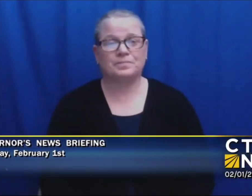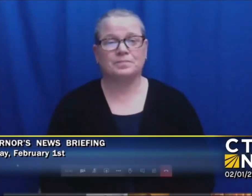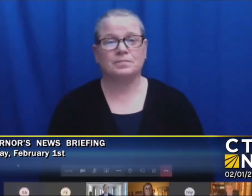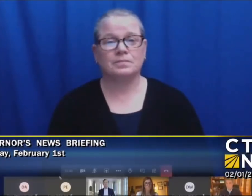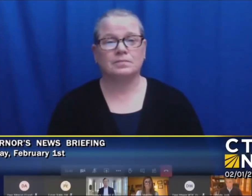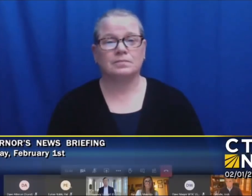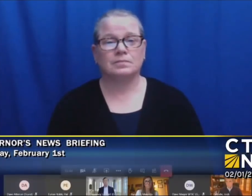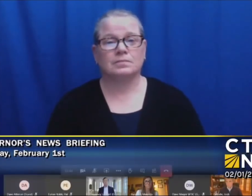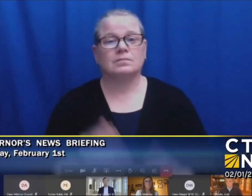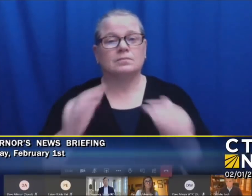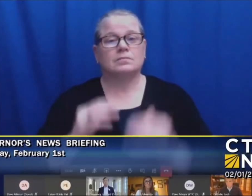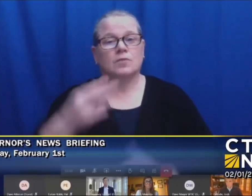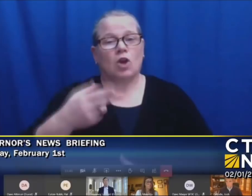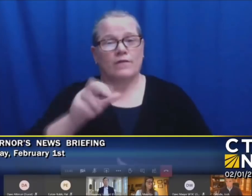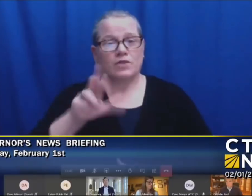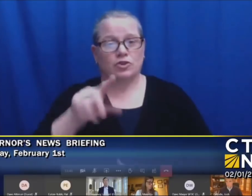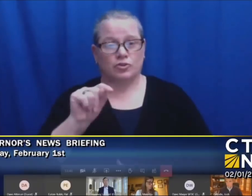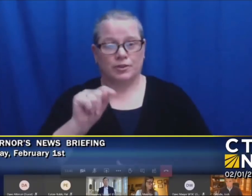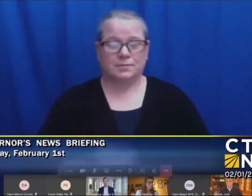The Hartford Current.